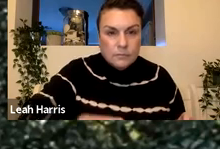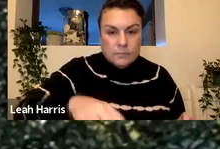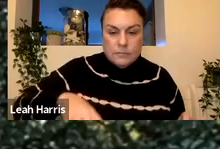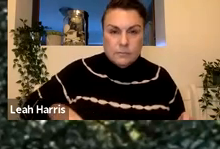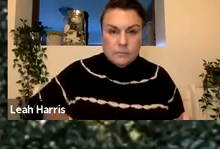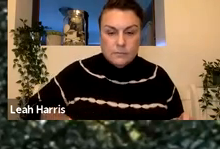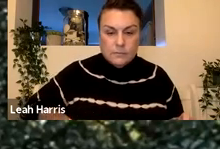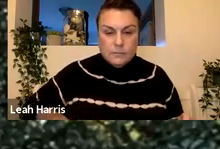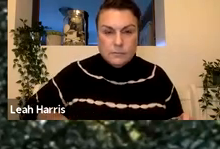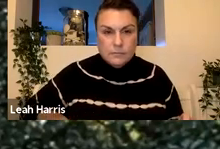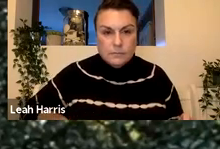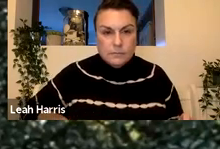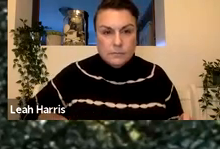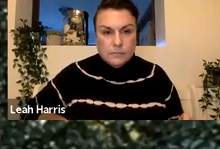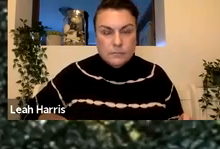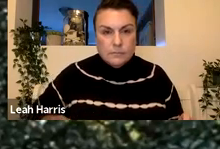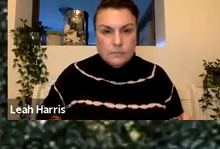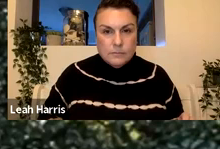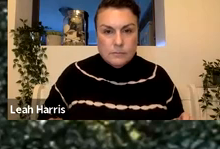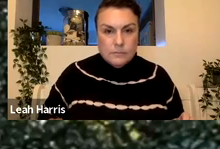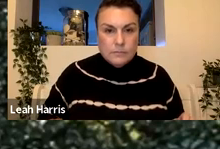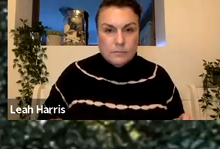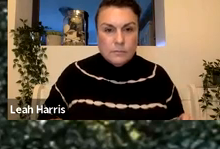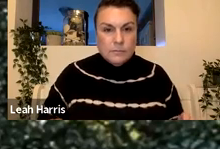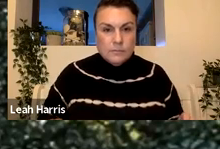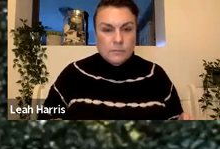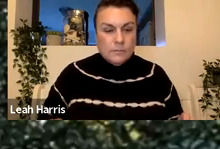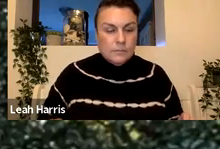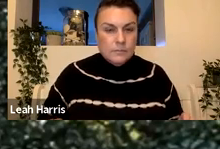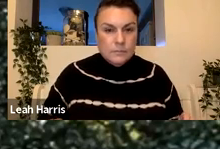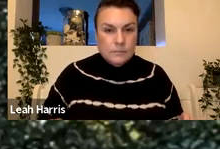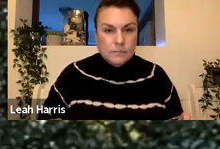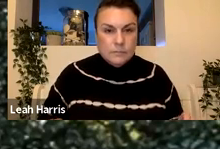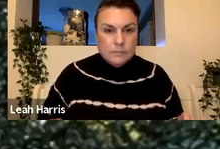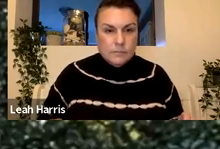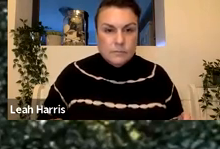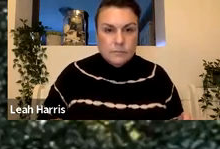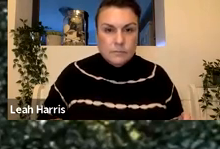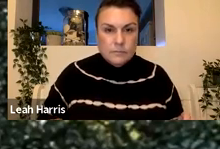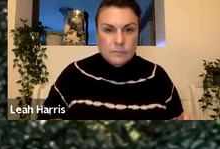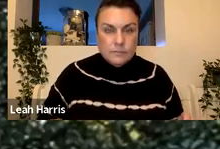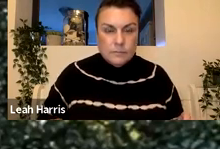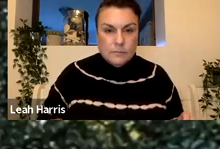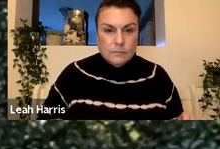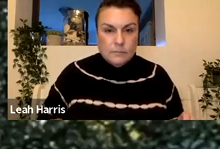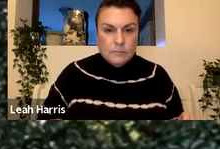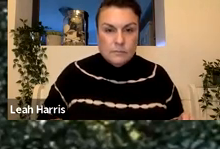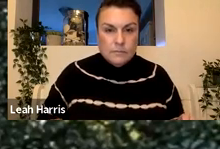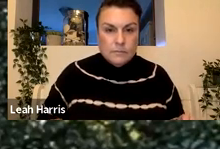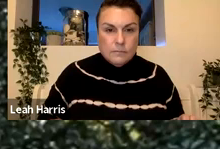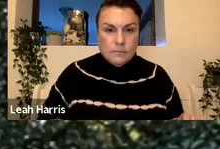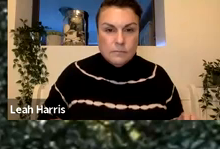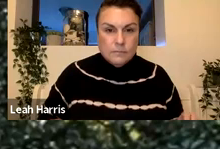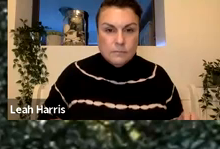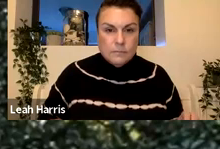in both the house senate and yes we do have a democratic governor you all have succeeded again at felling the people